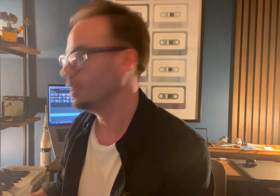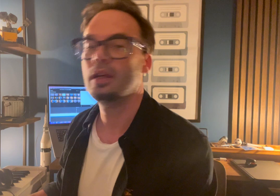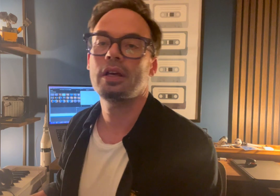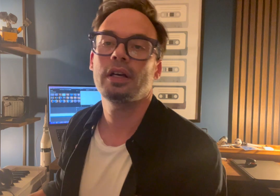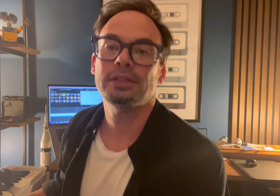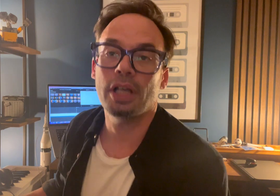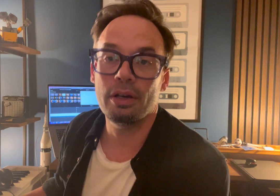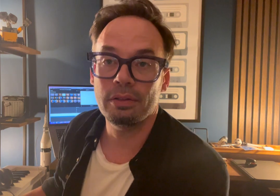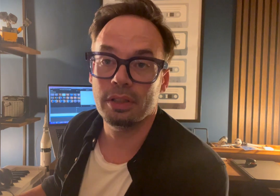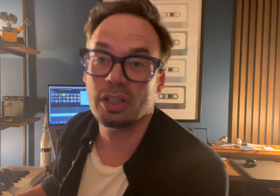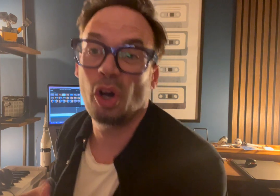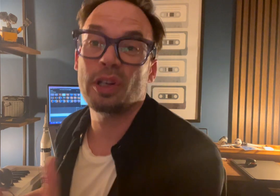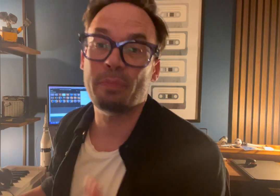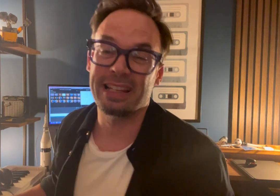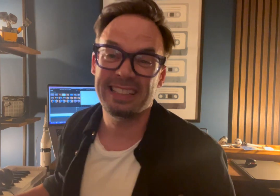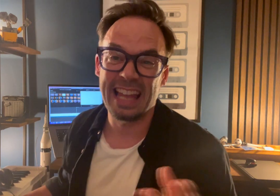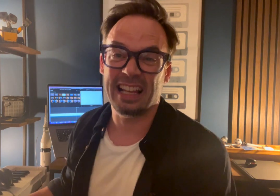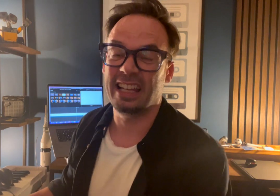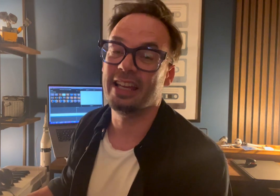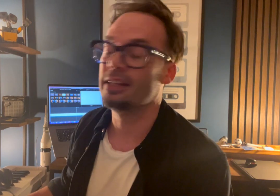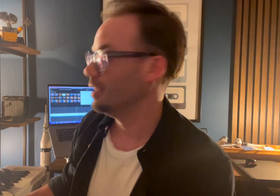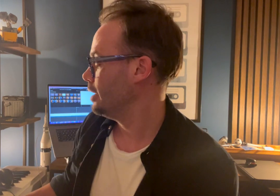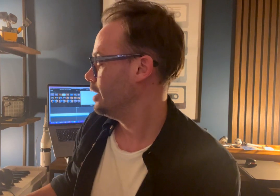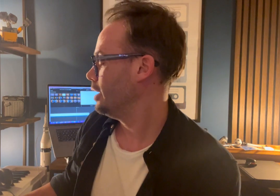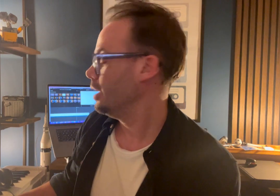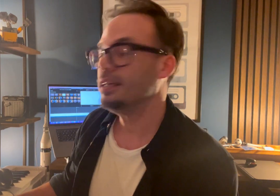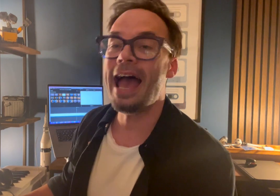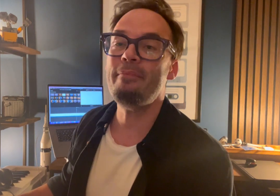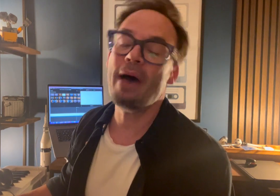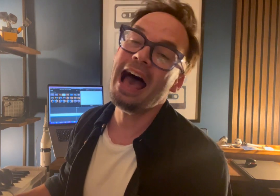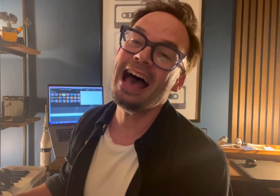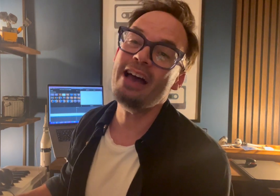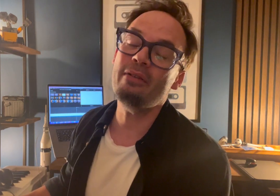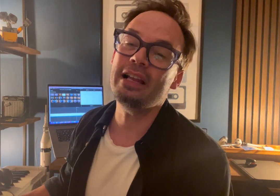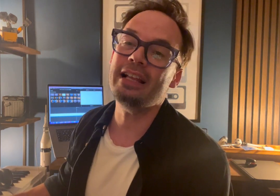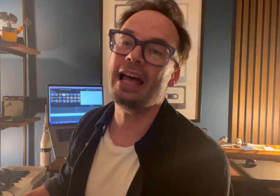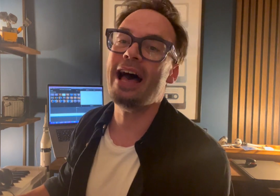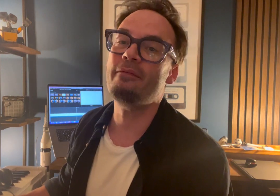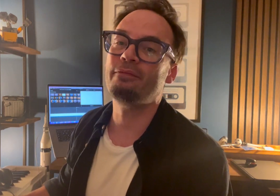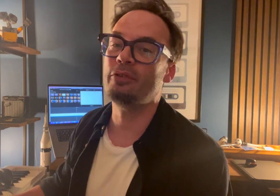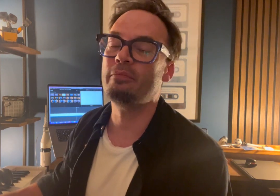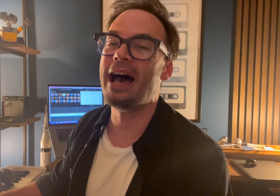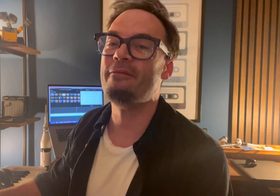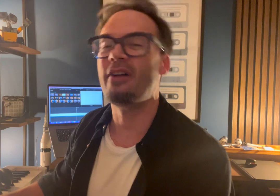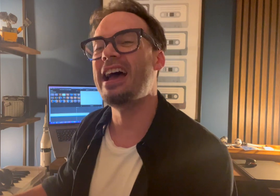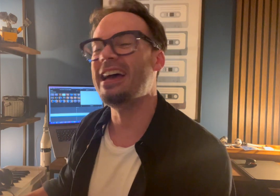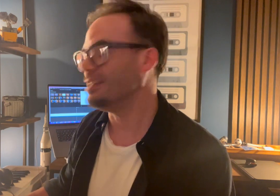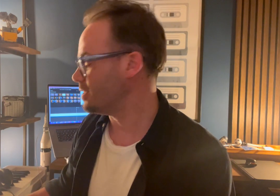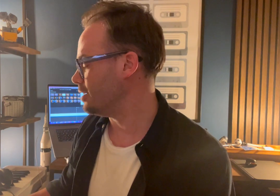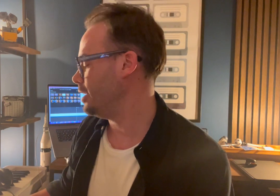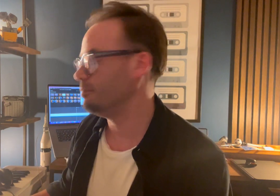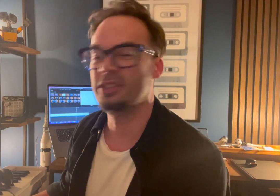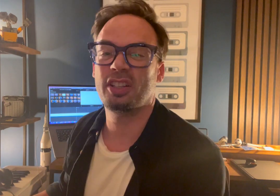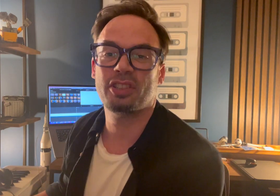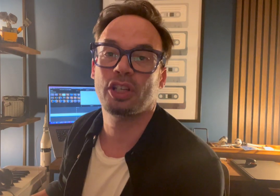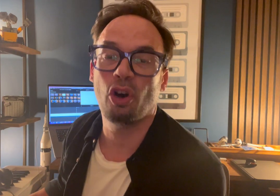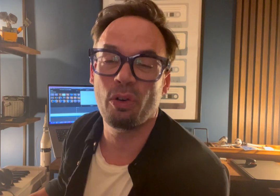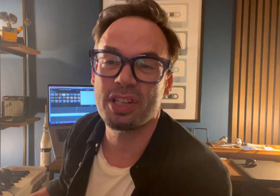So The chorus melody Technically is Get buy a little help For my friends So the chorus